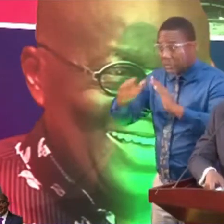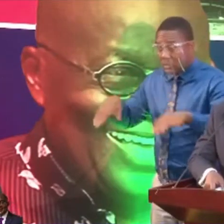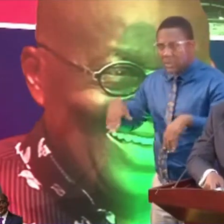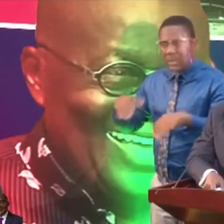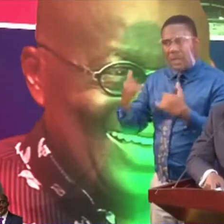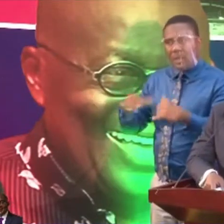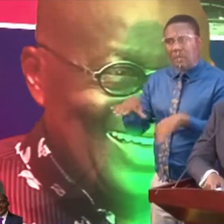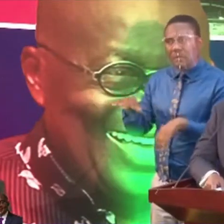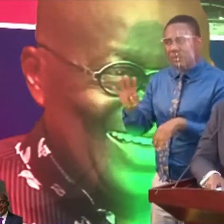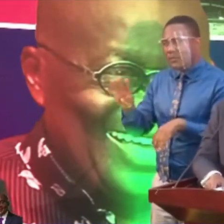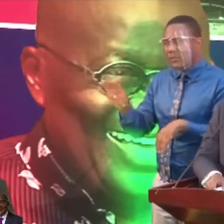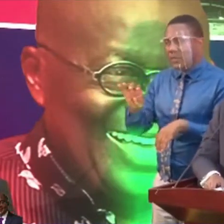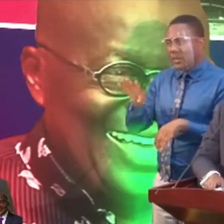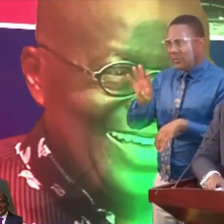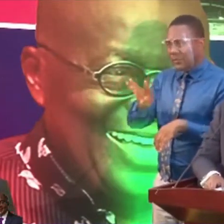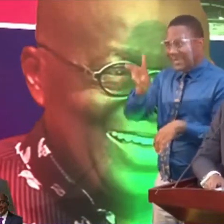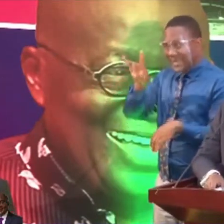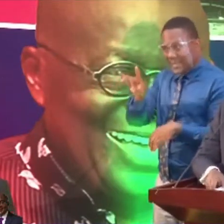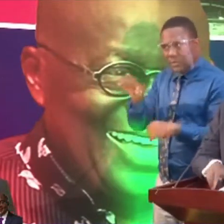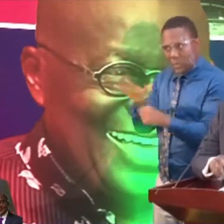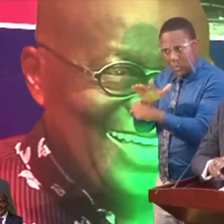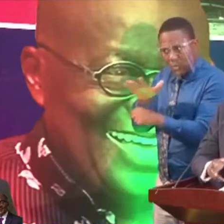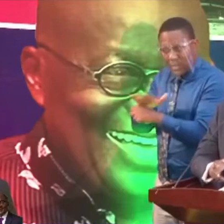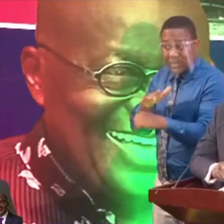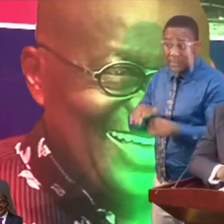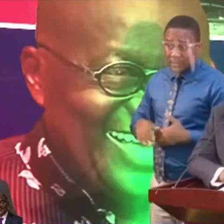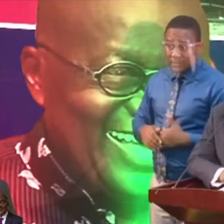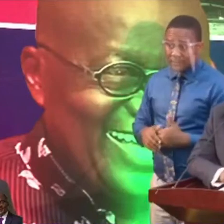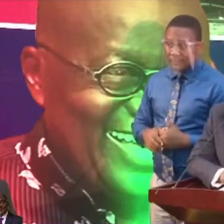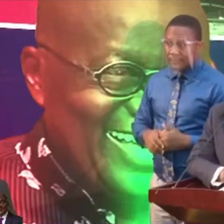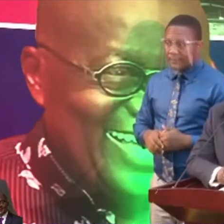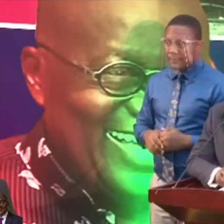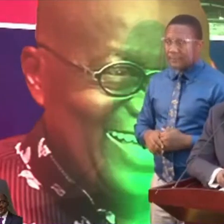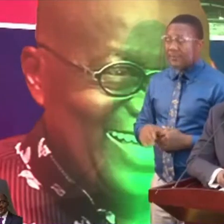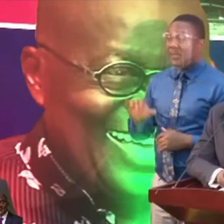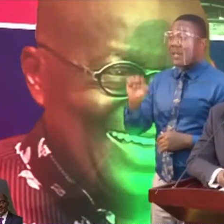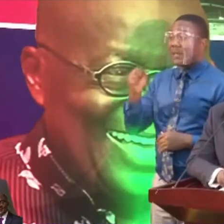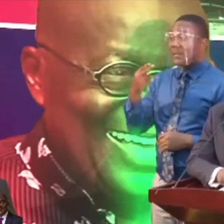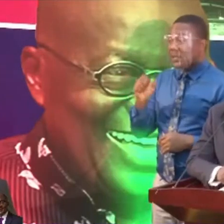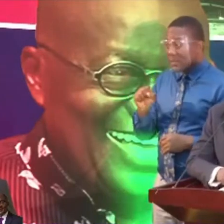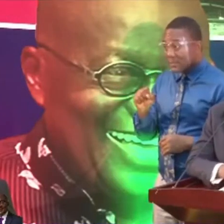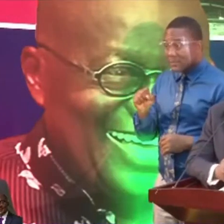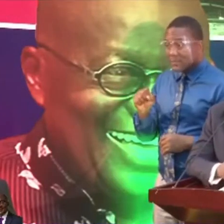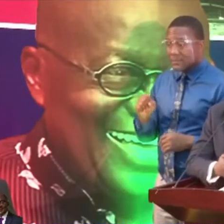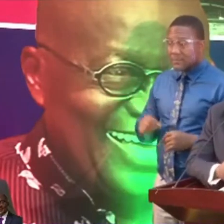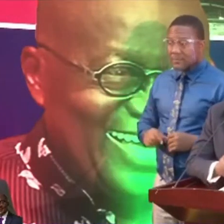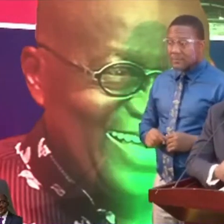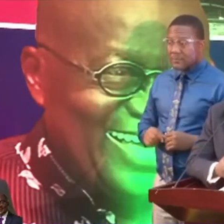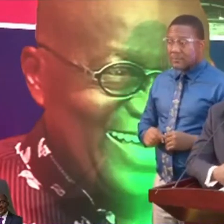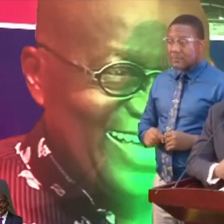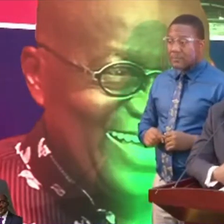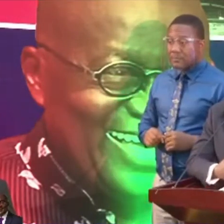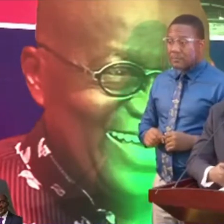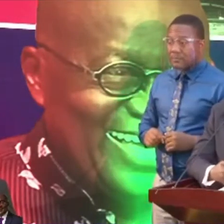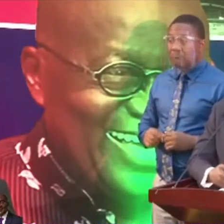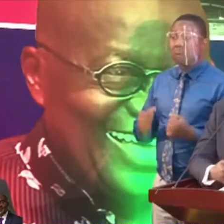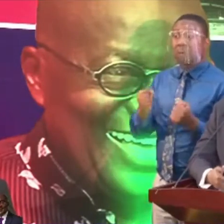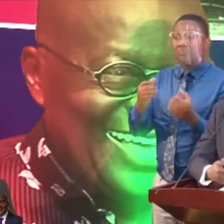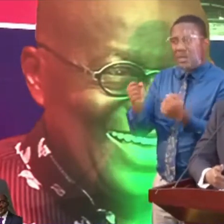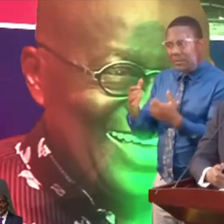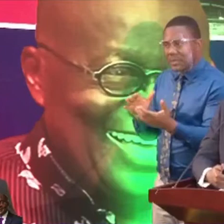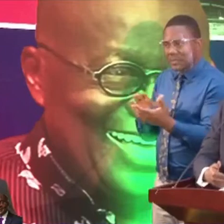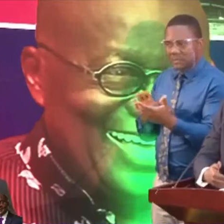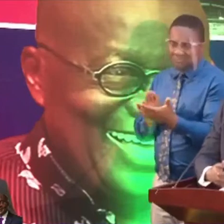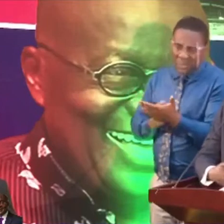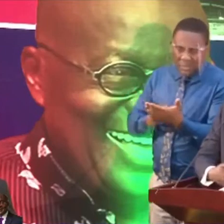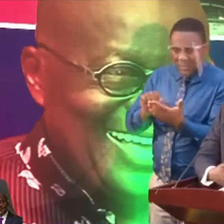completed 448 of those facilities in the senior high school. And so many schools by